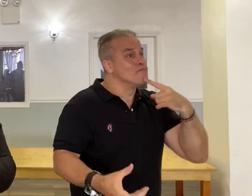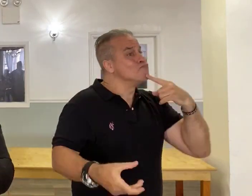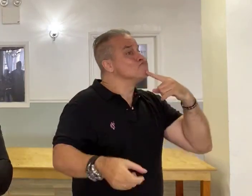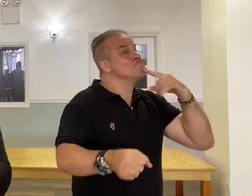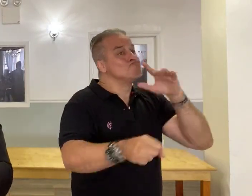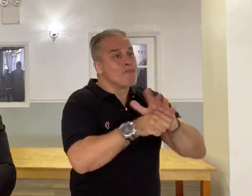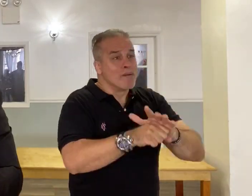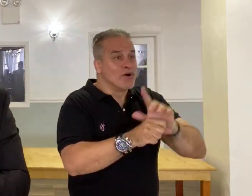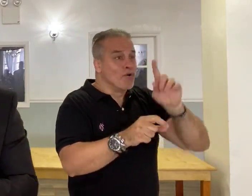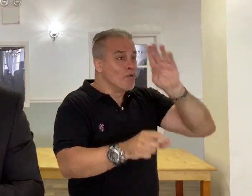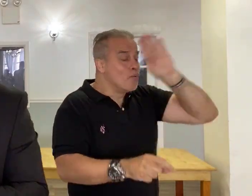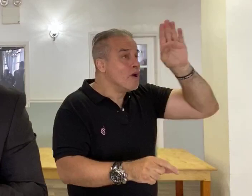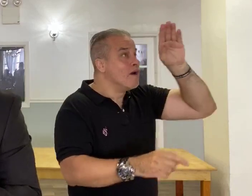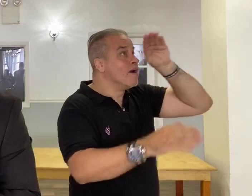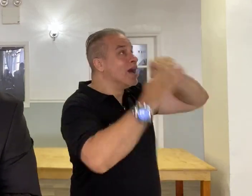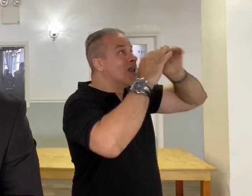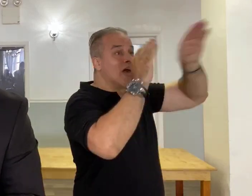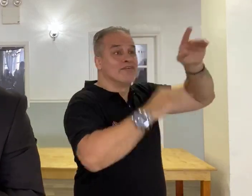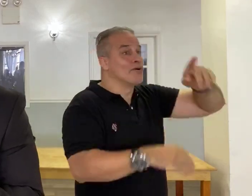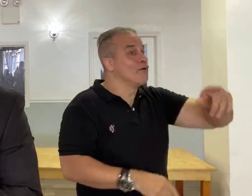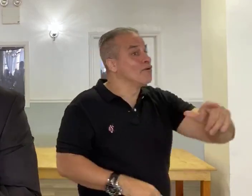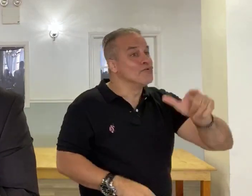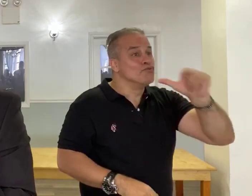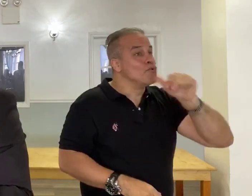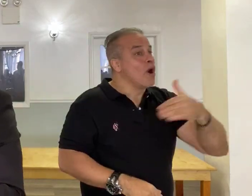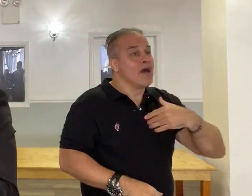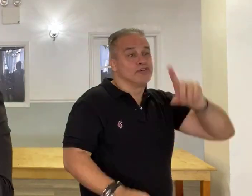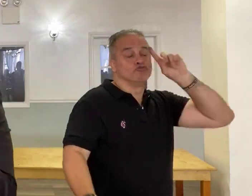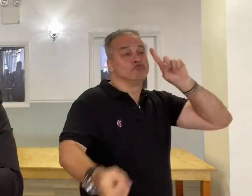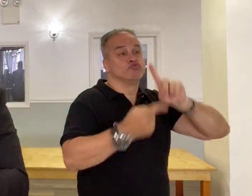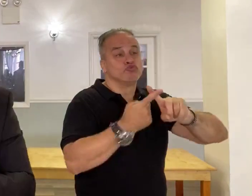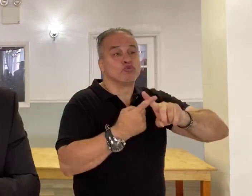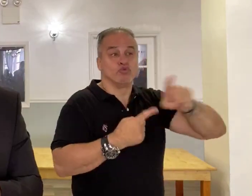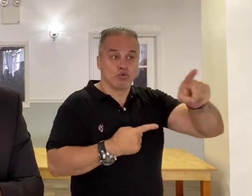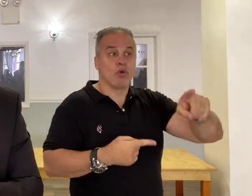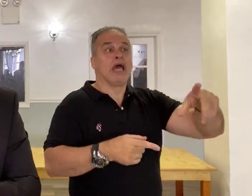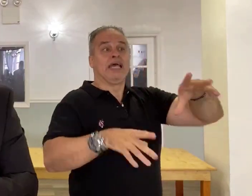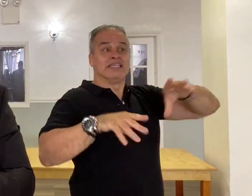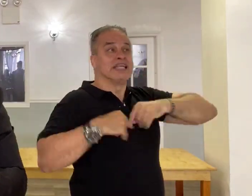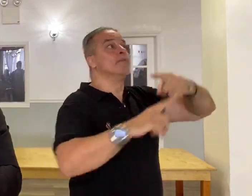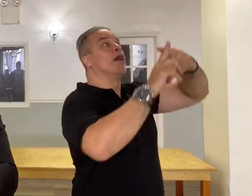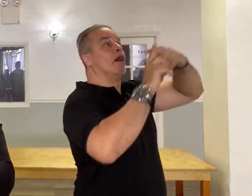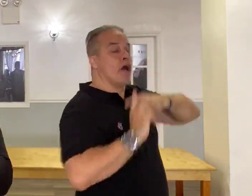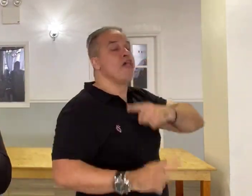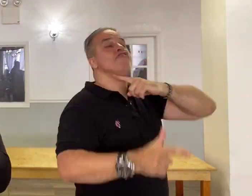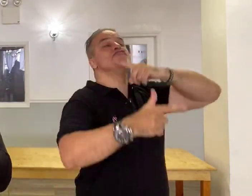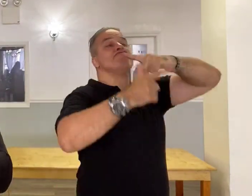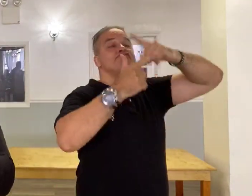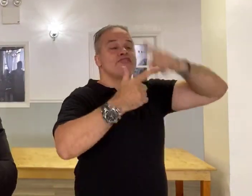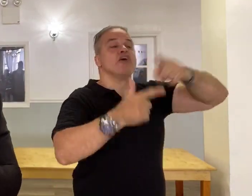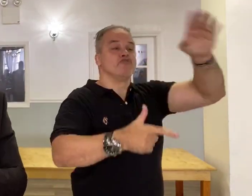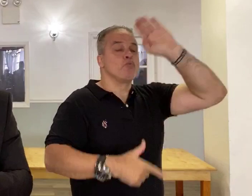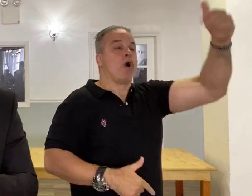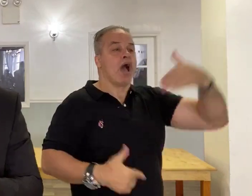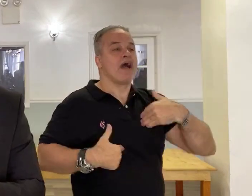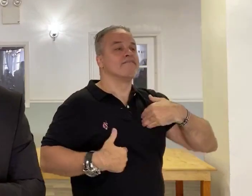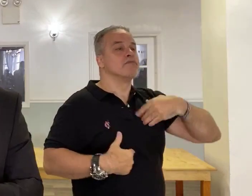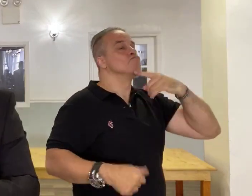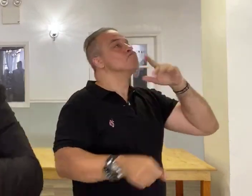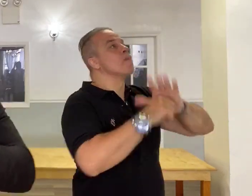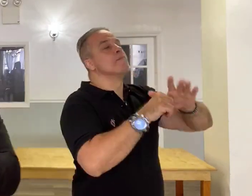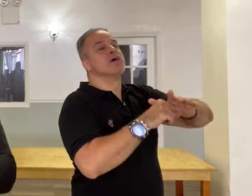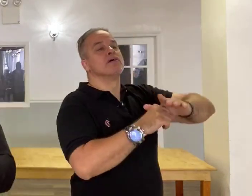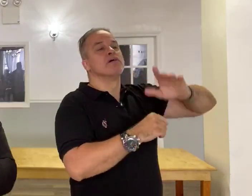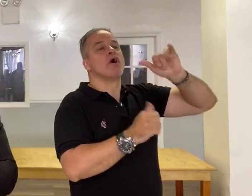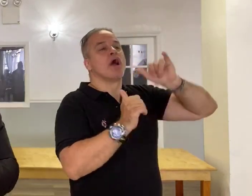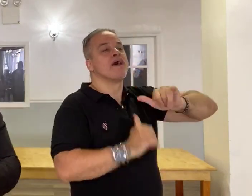hearing the word of God preached to you. This moment is the only moment that is guaranteed you. Listen to me, you don't know if you'll cross the street, get hit